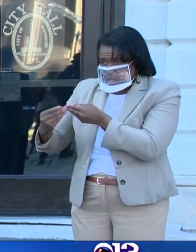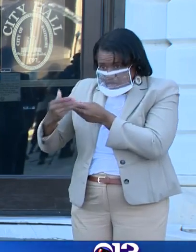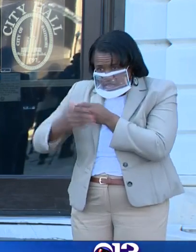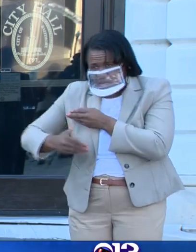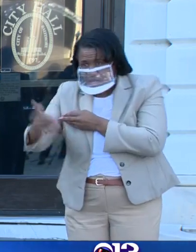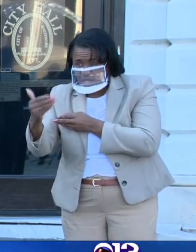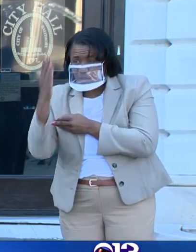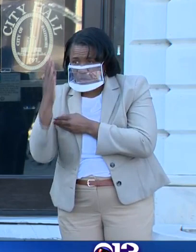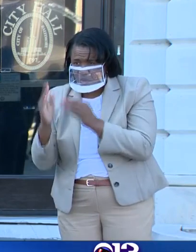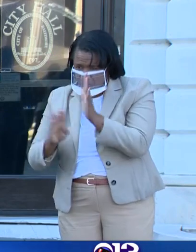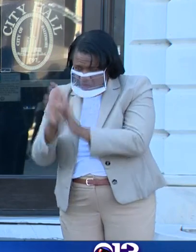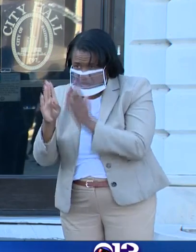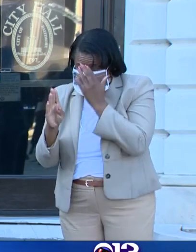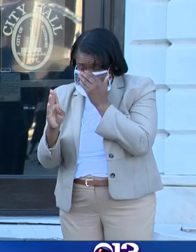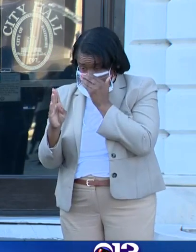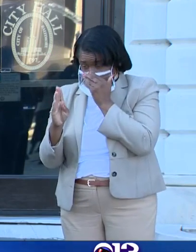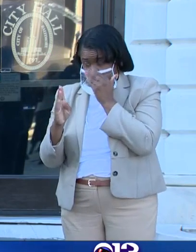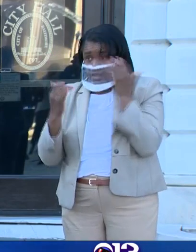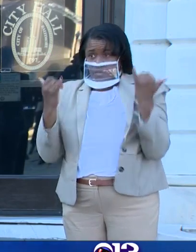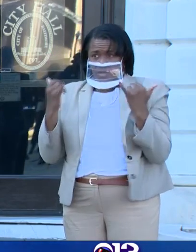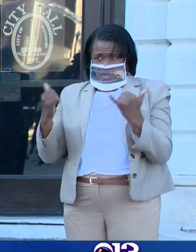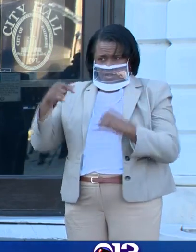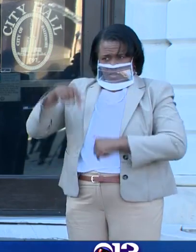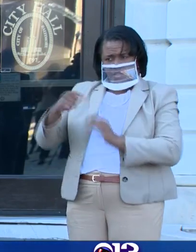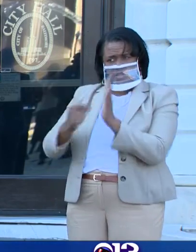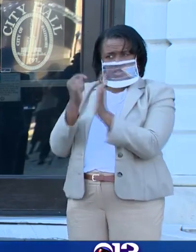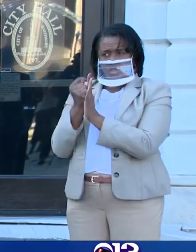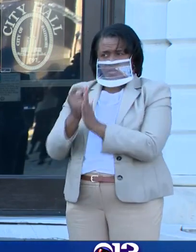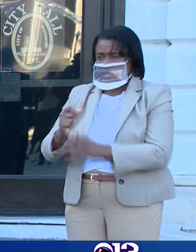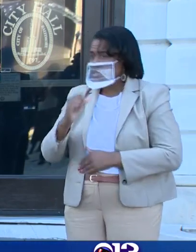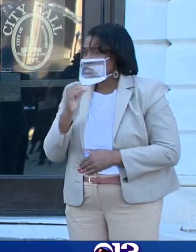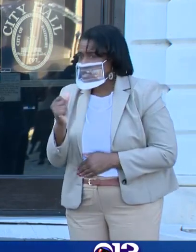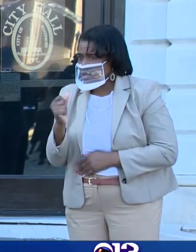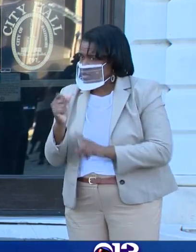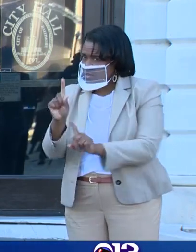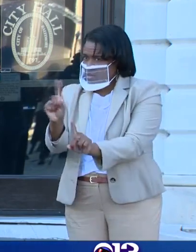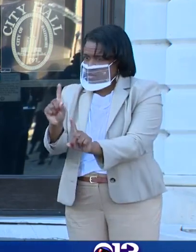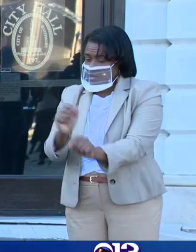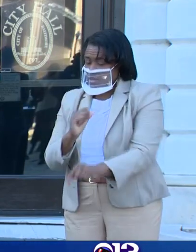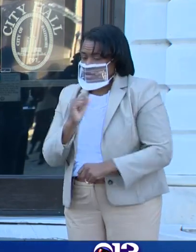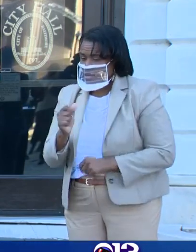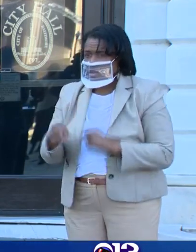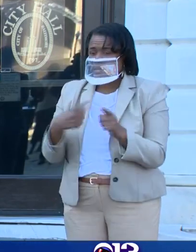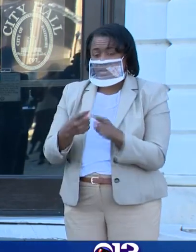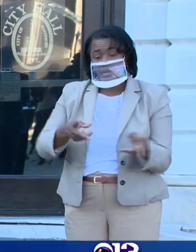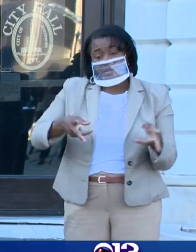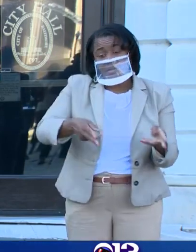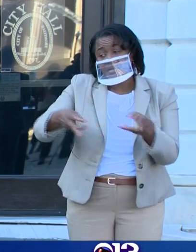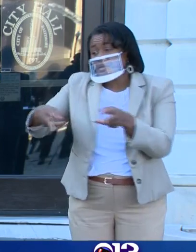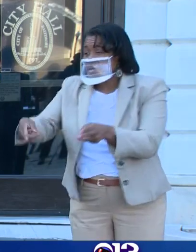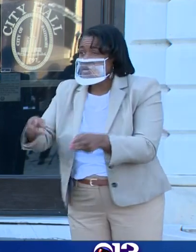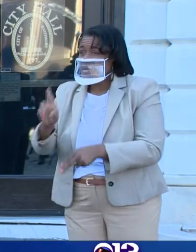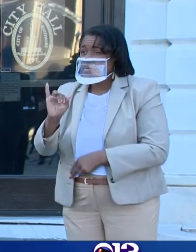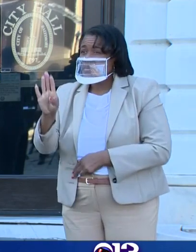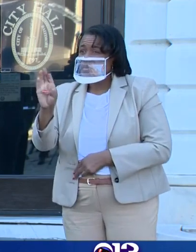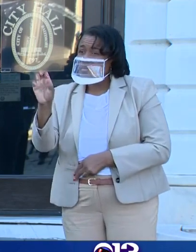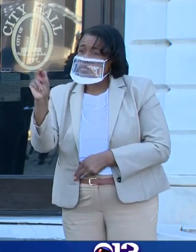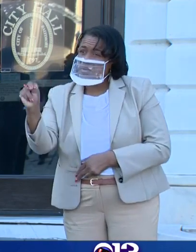not, let me say that again, is not about cutting ribbons, highlights, or headlines.